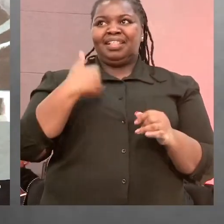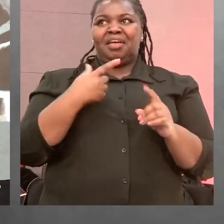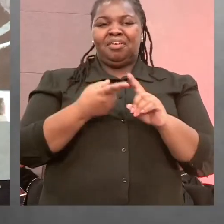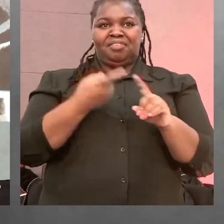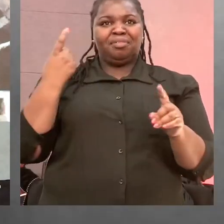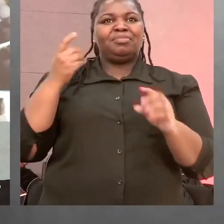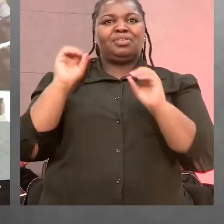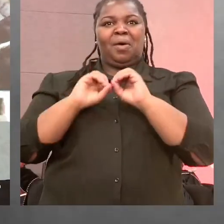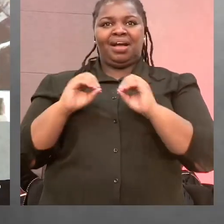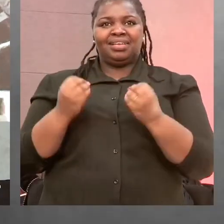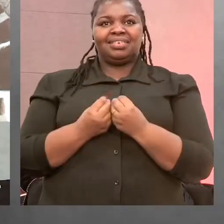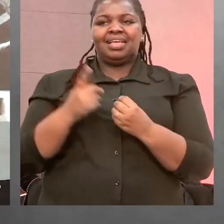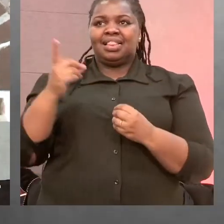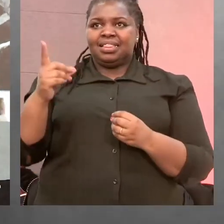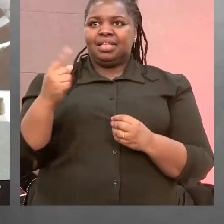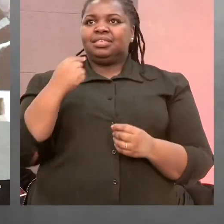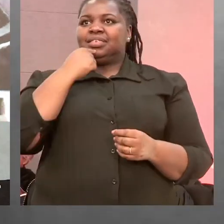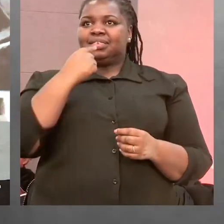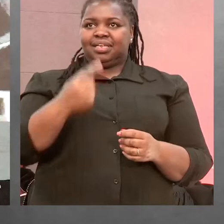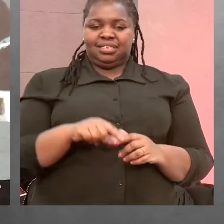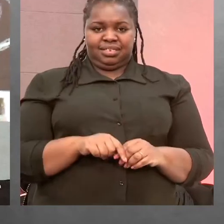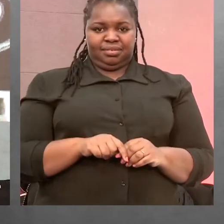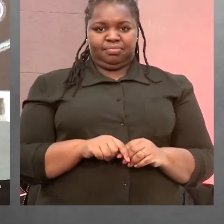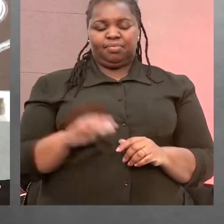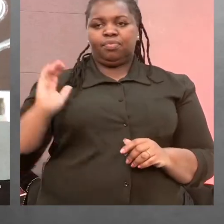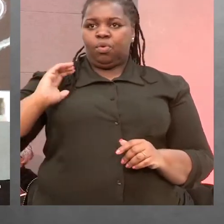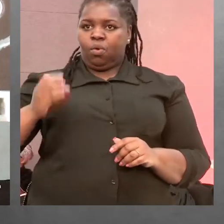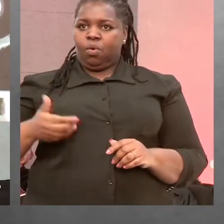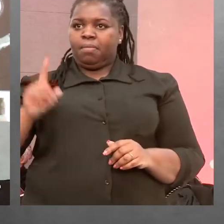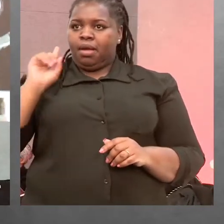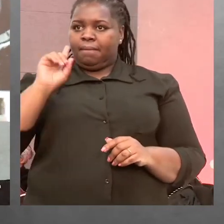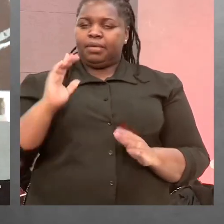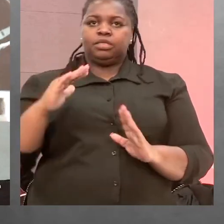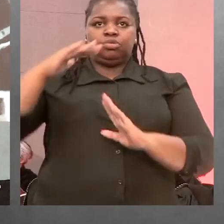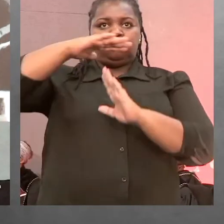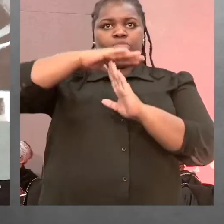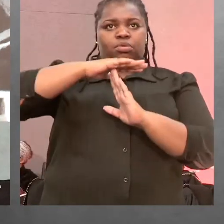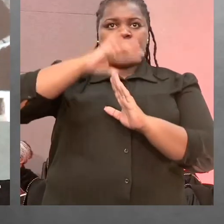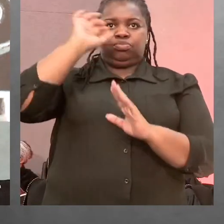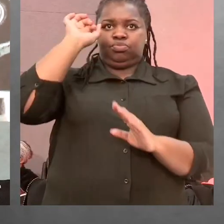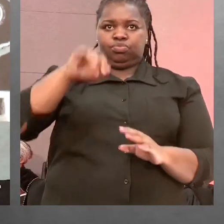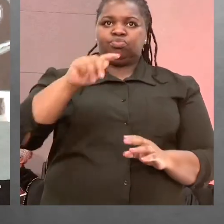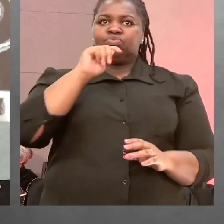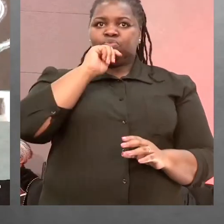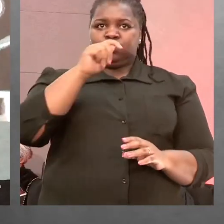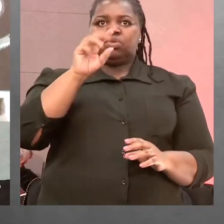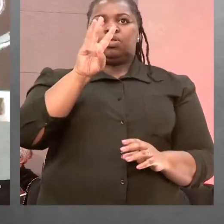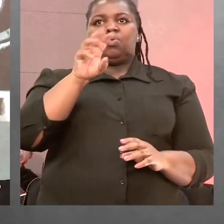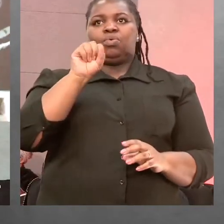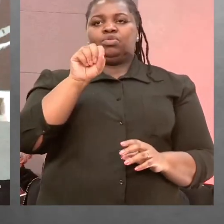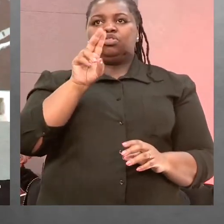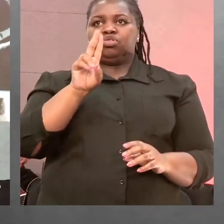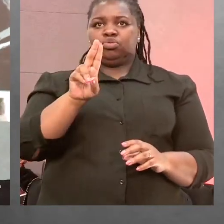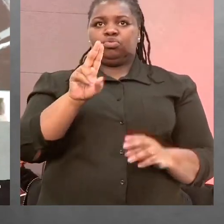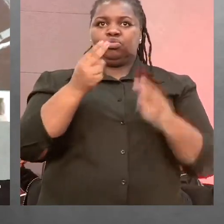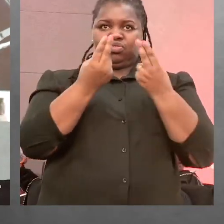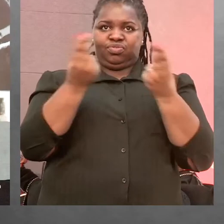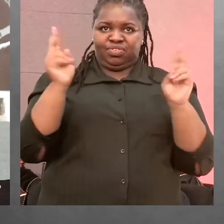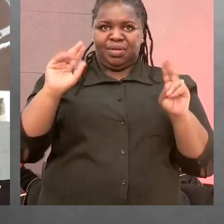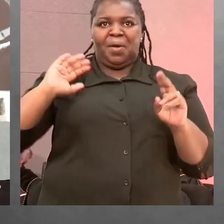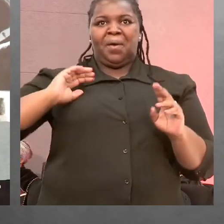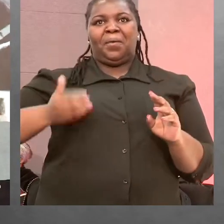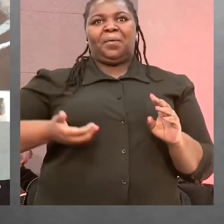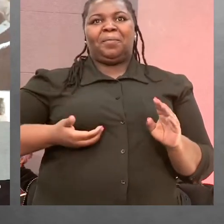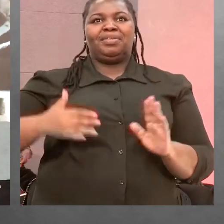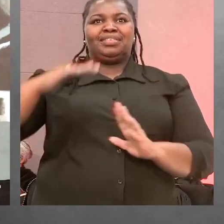an organization that simply says Amanina must be on top. Indeed, in Walter Sisulu Universities, women are